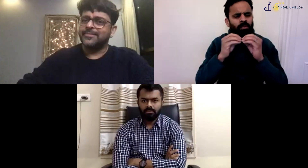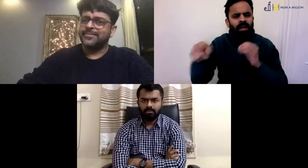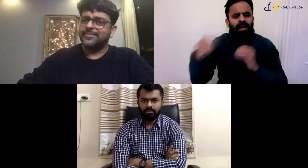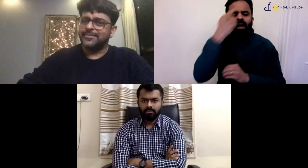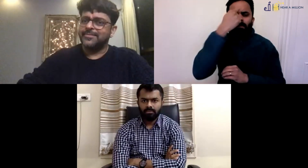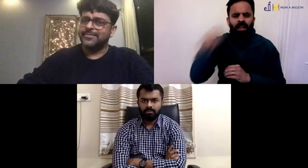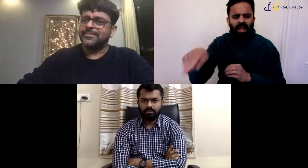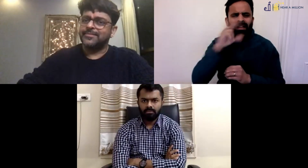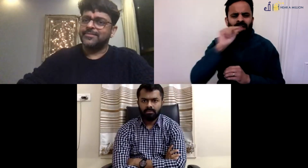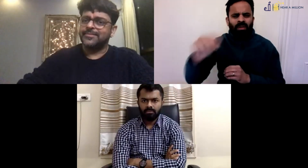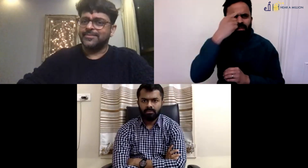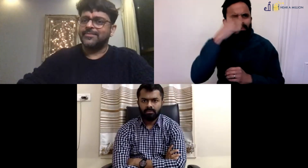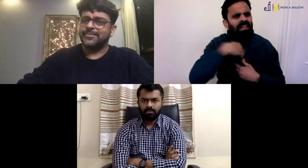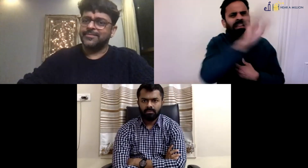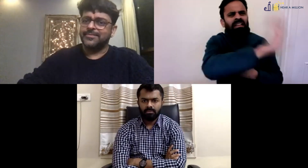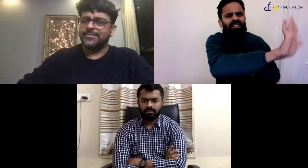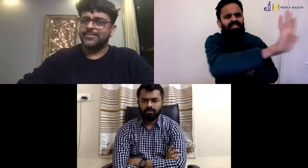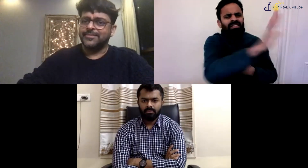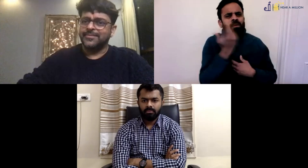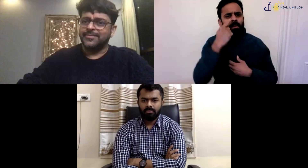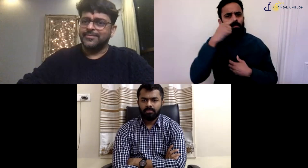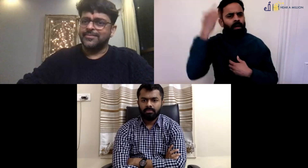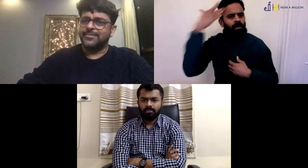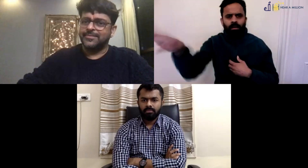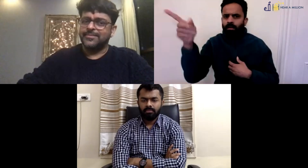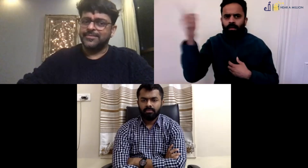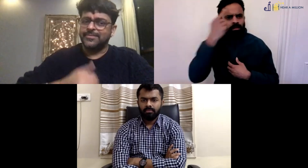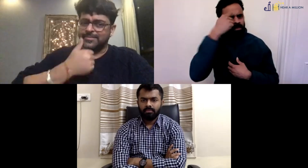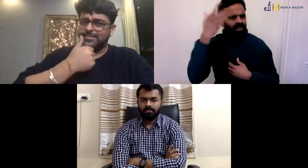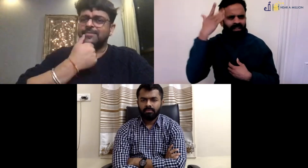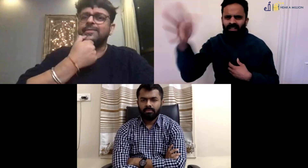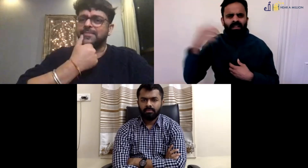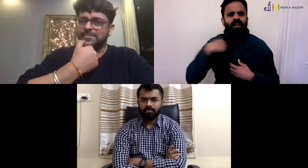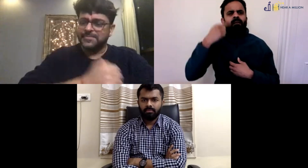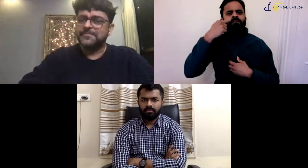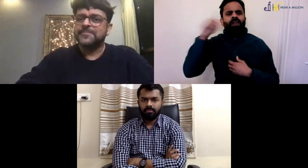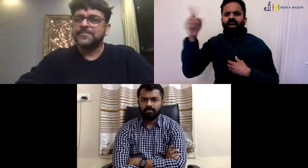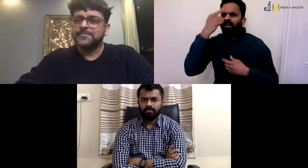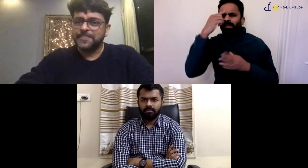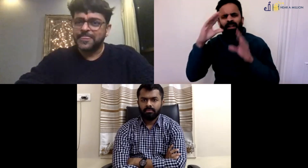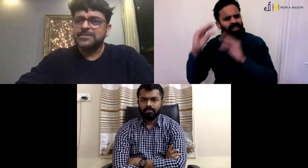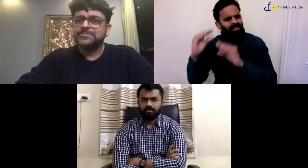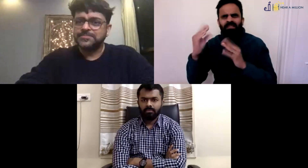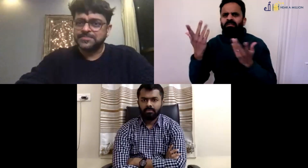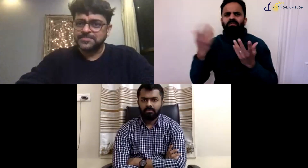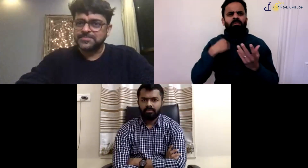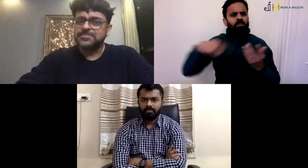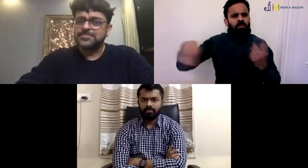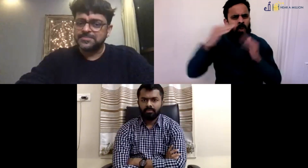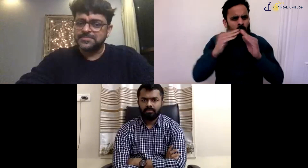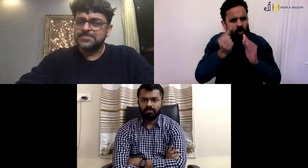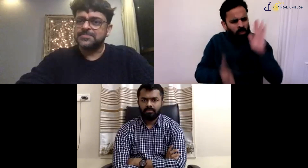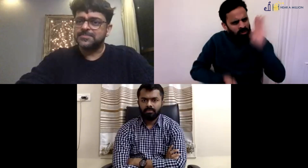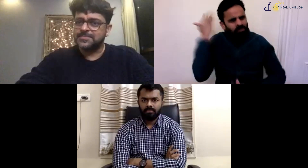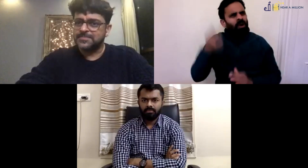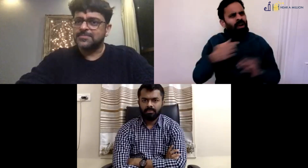She asked me, where are you from? Mumbai. Just write Marathi. I said, no, Marathi, I don't know. Even my father and mother,